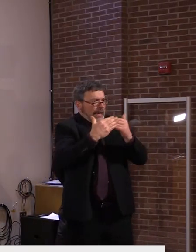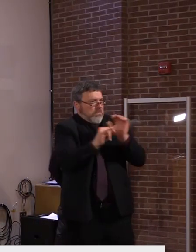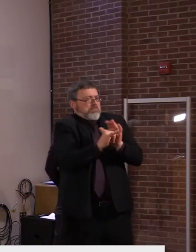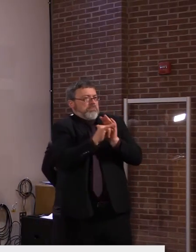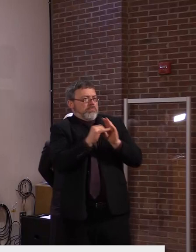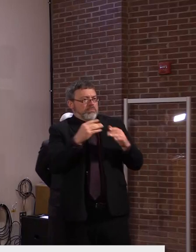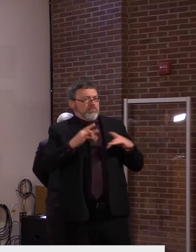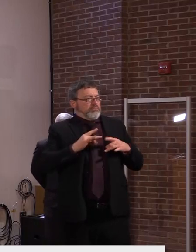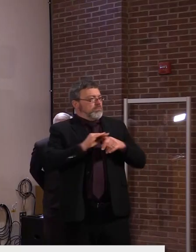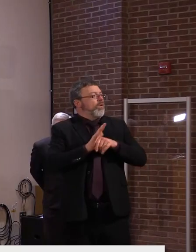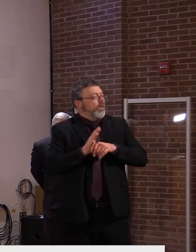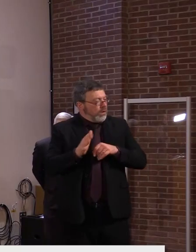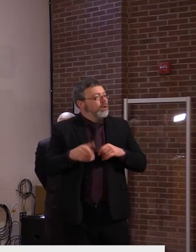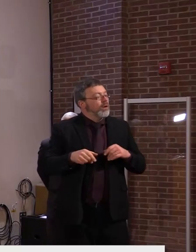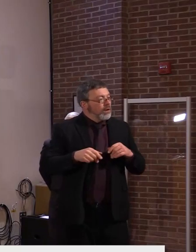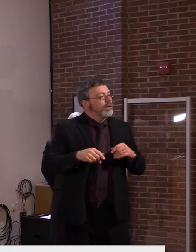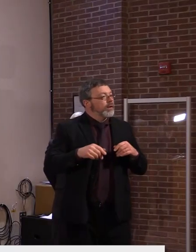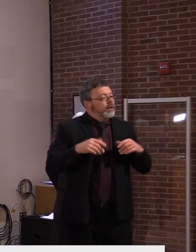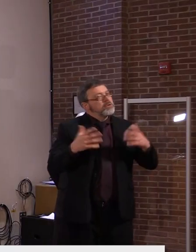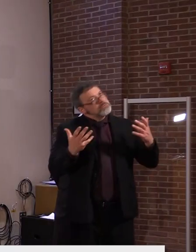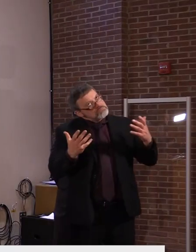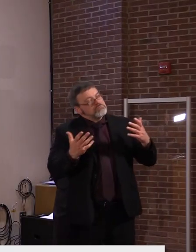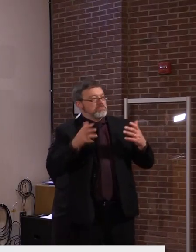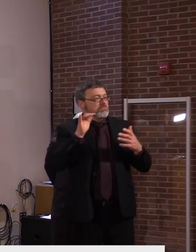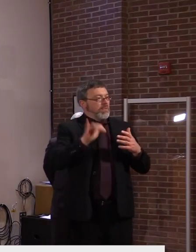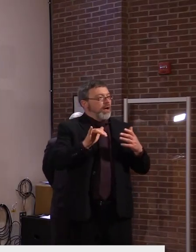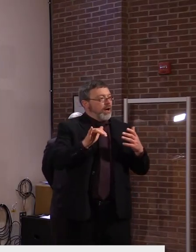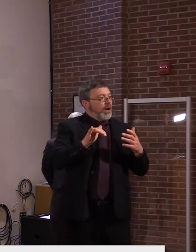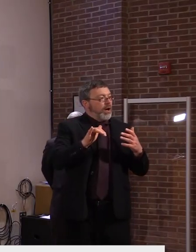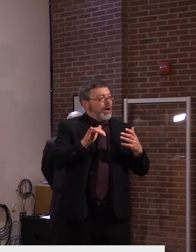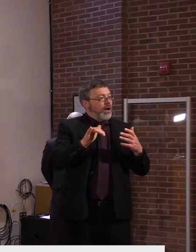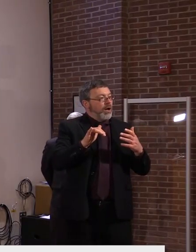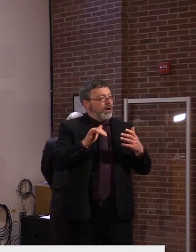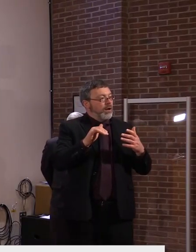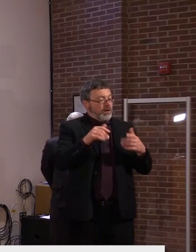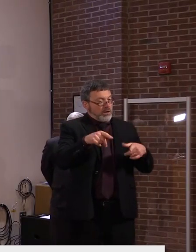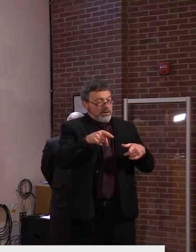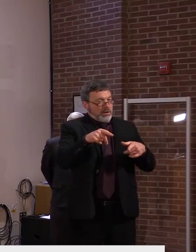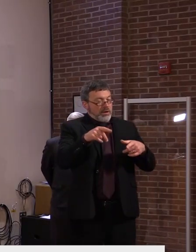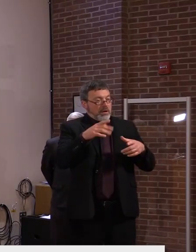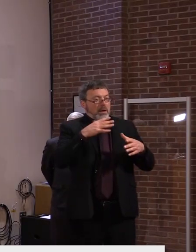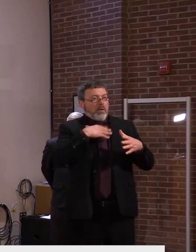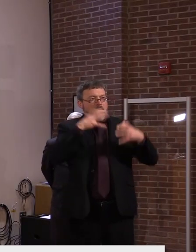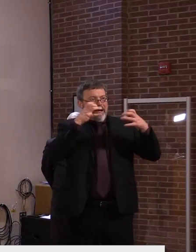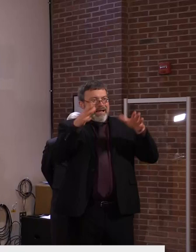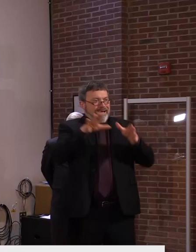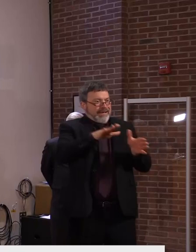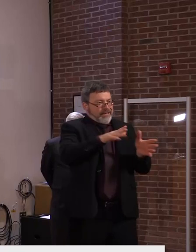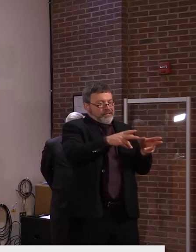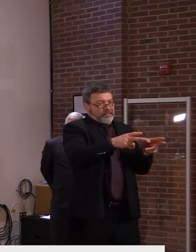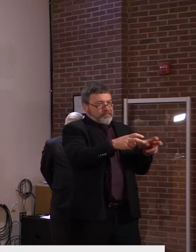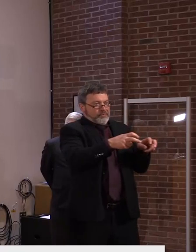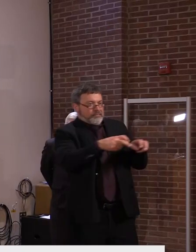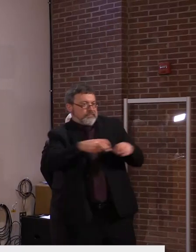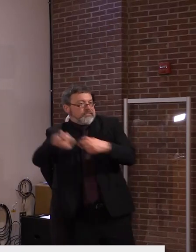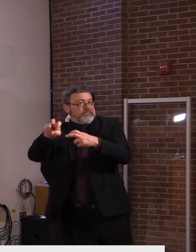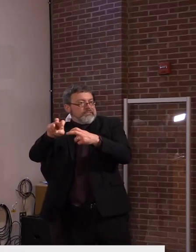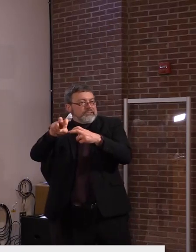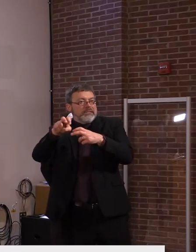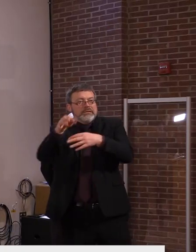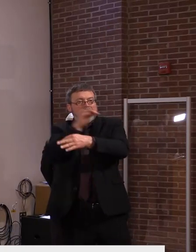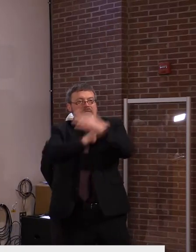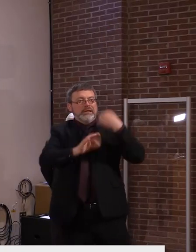If you will, they can be a substitute for the PCR, which is our gold standard test. So these are